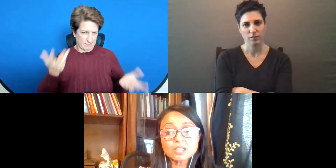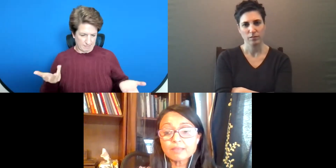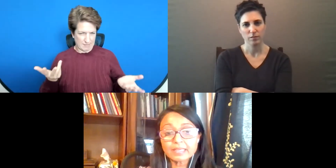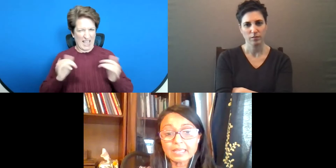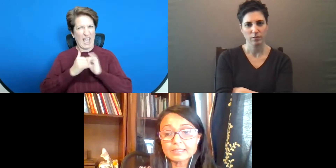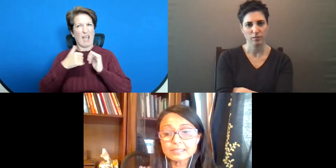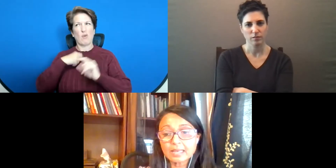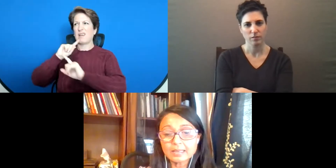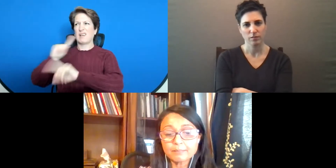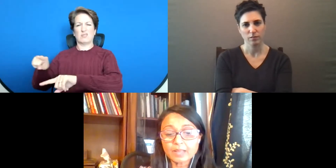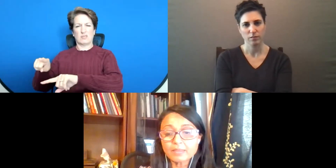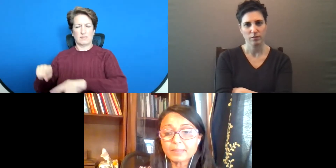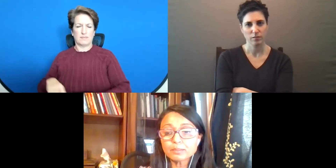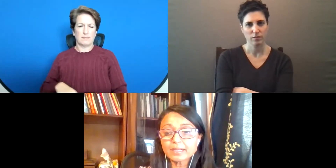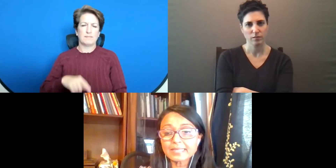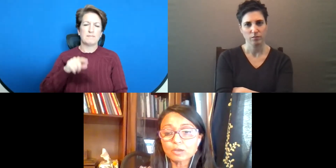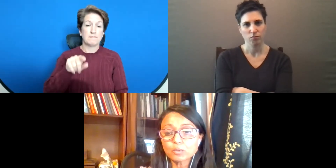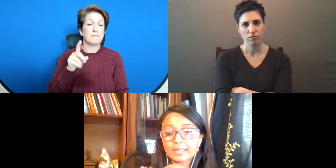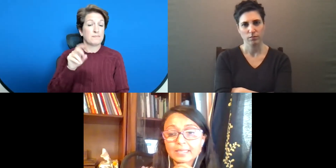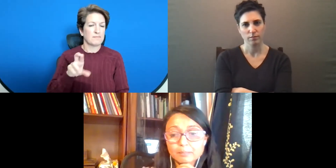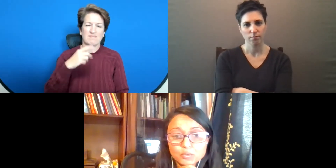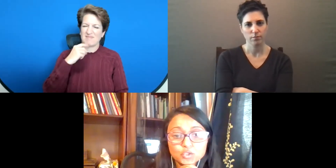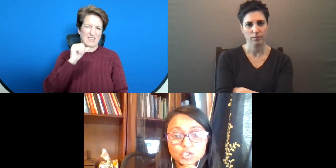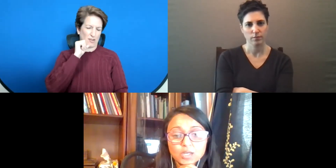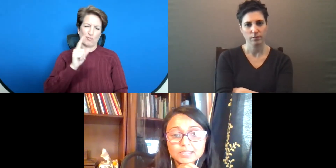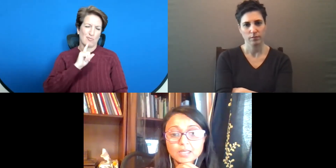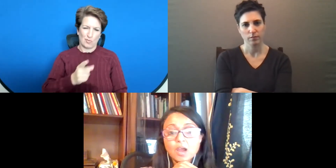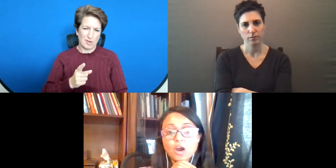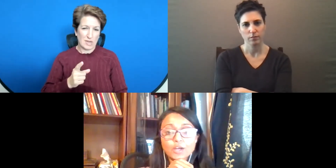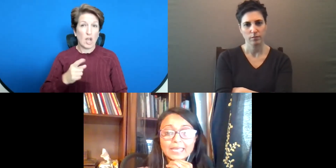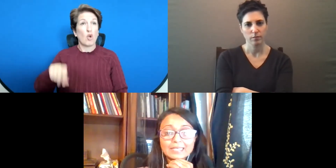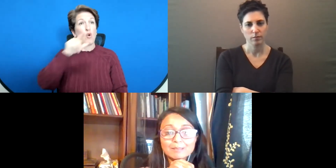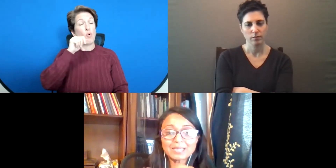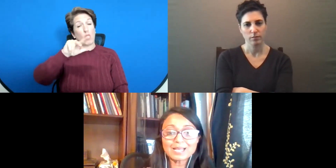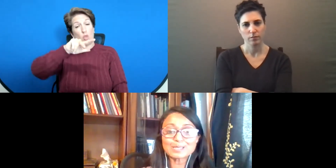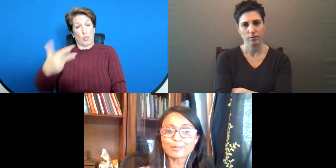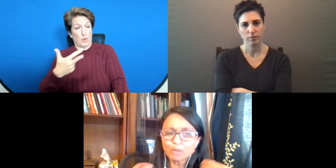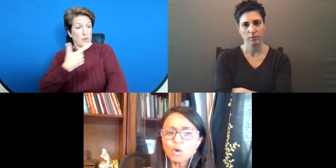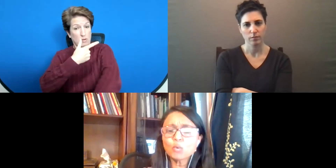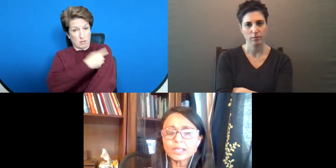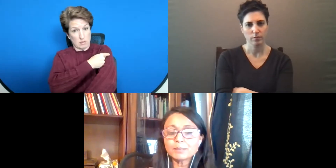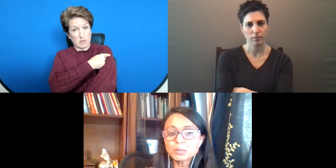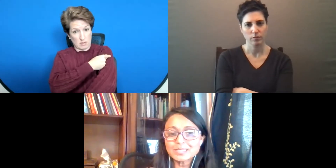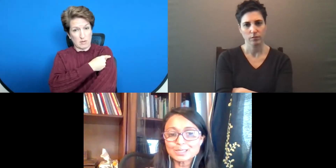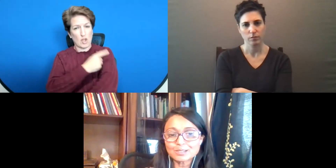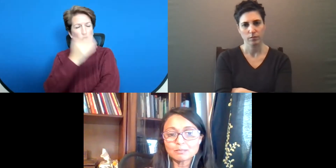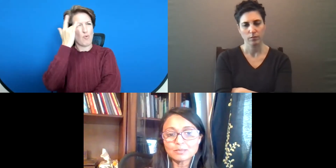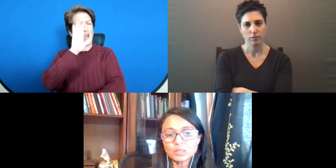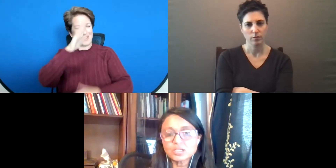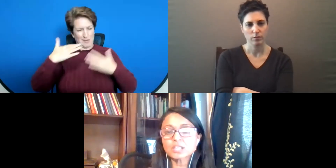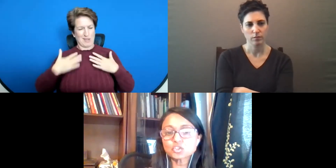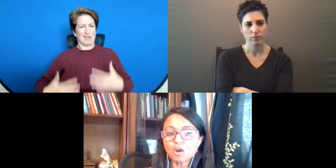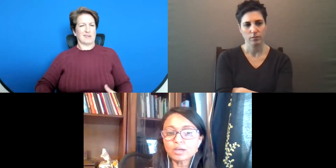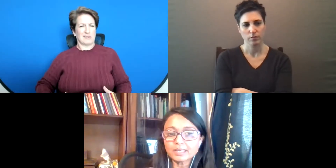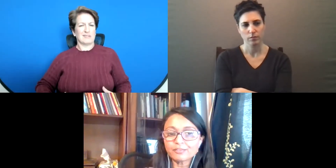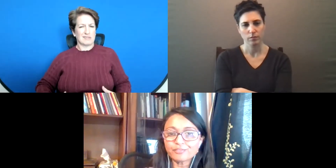So that's not the case. The people right now who are getting booster shots are getting it because their own immune system